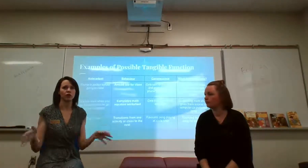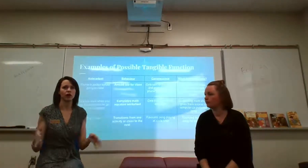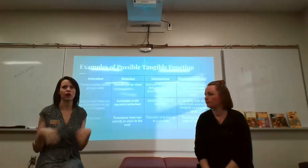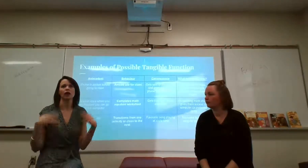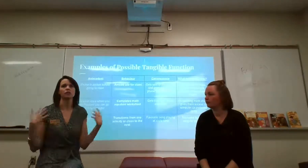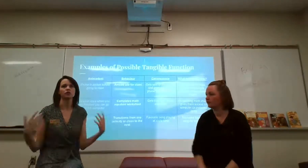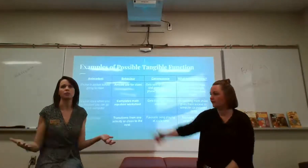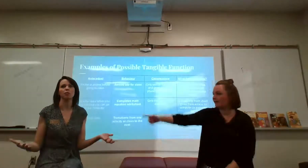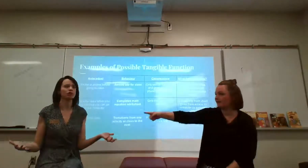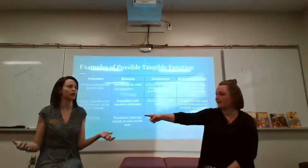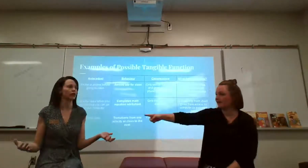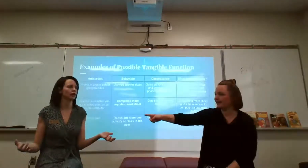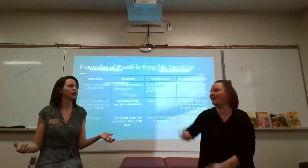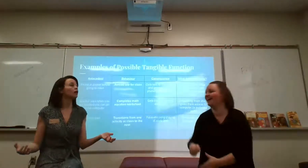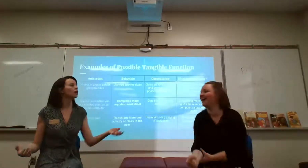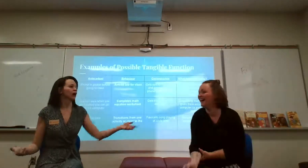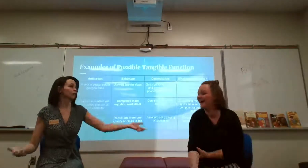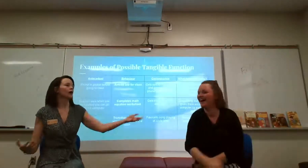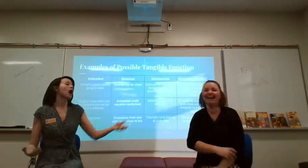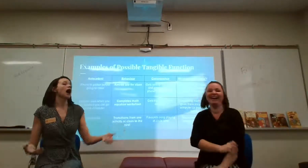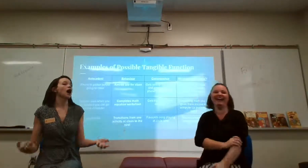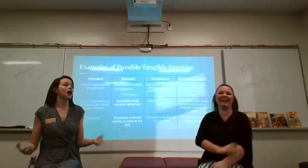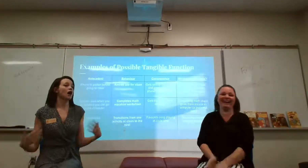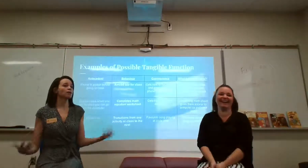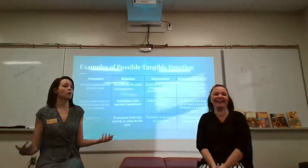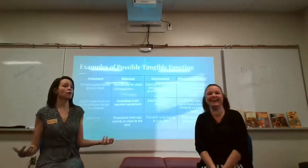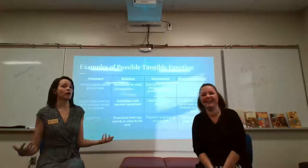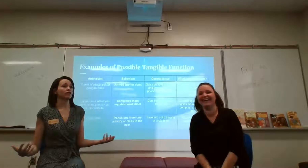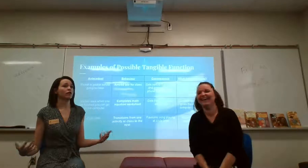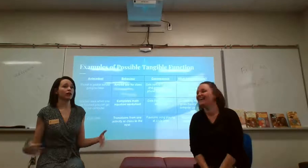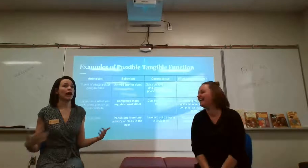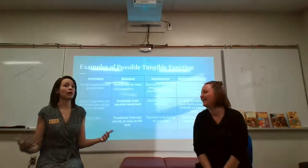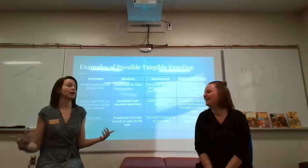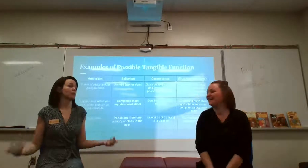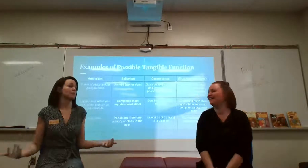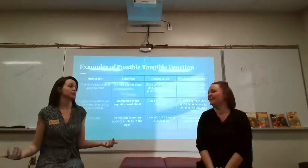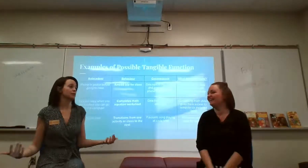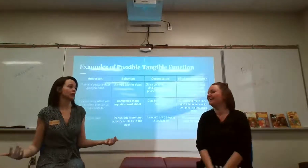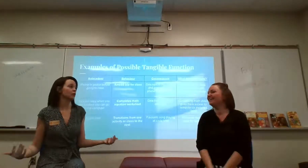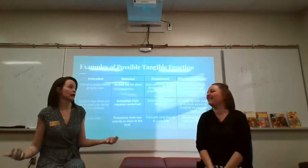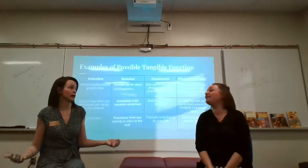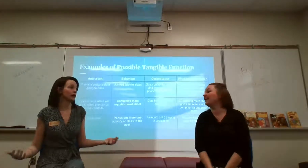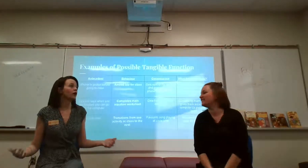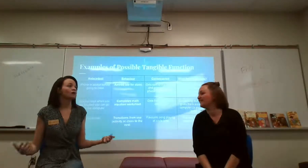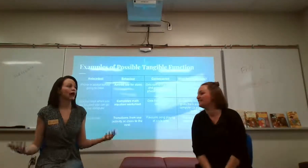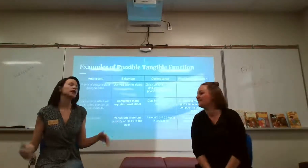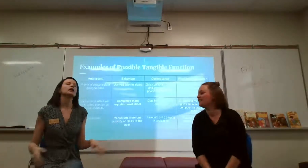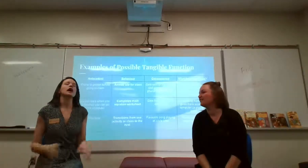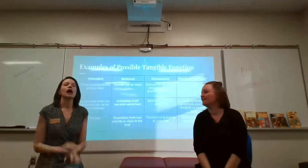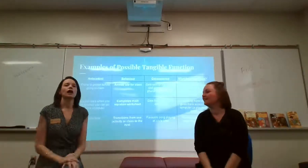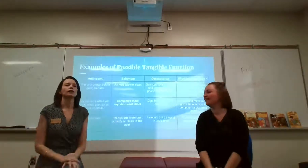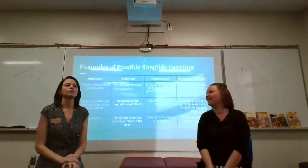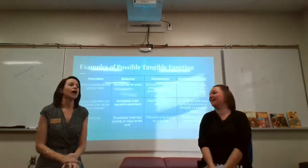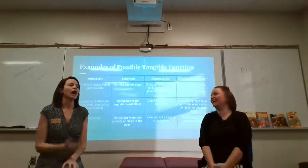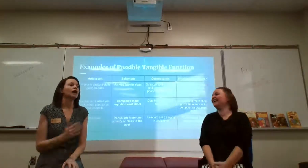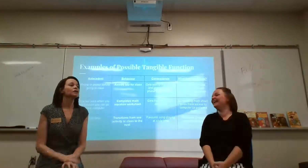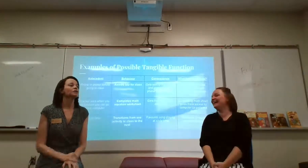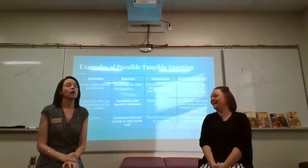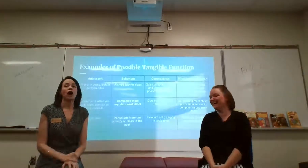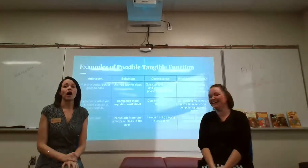somewhere and I'm motivated. I probably want to figure out like, how do I get a Pepsi really quick? Oh yes, yeah, right? you don't need to. Yeah. So how